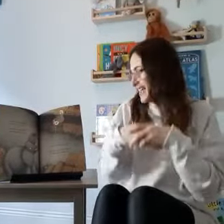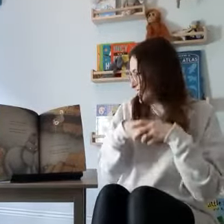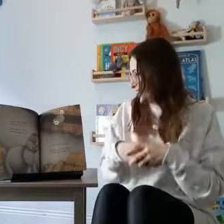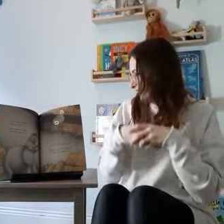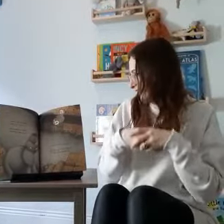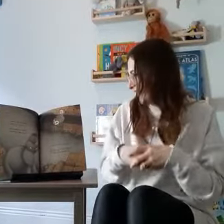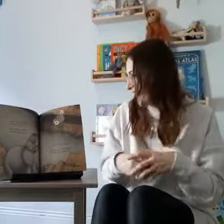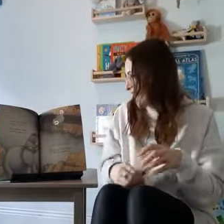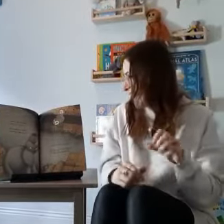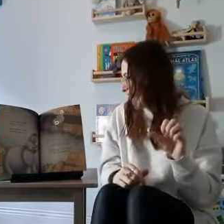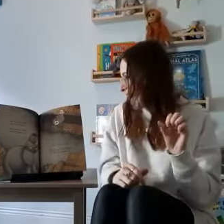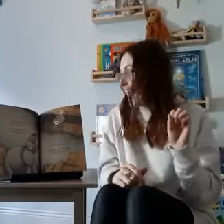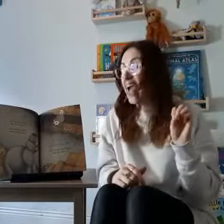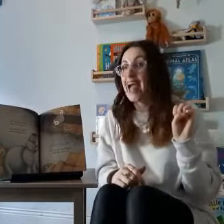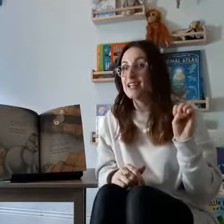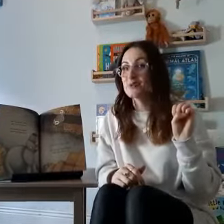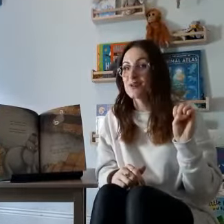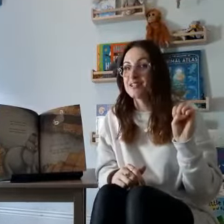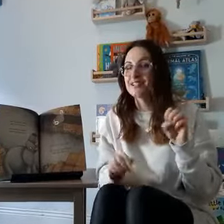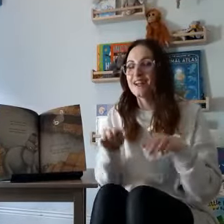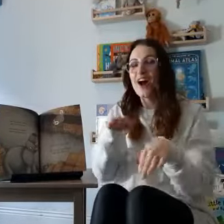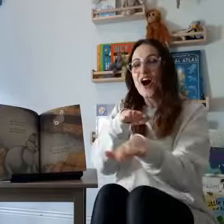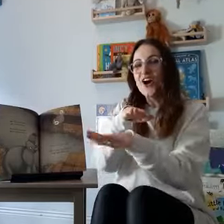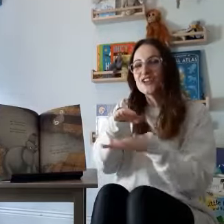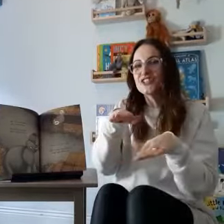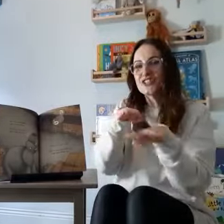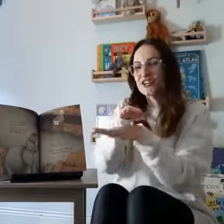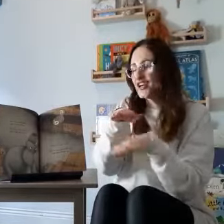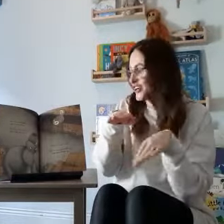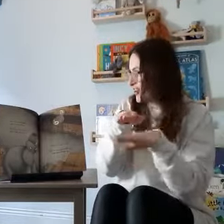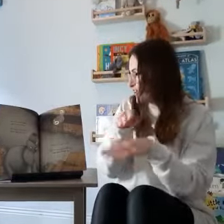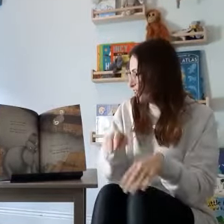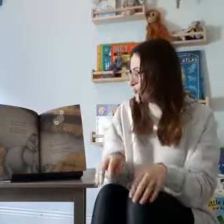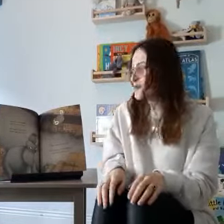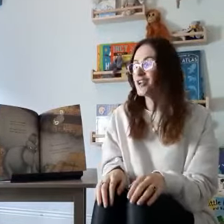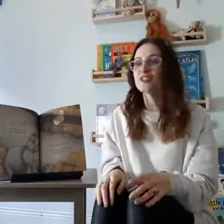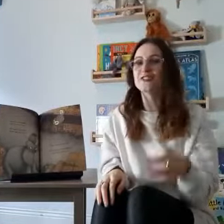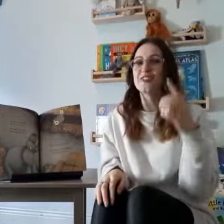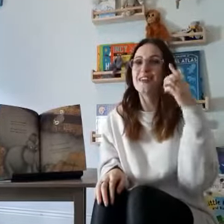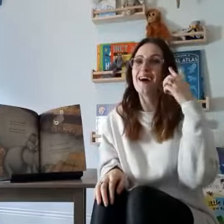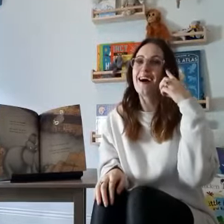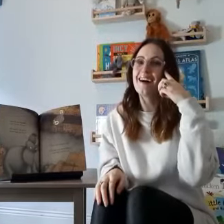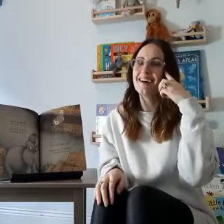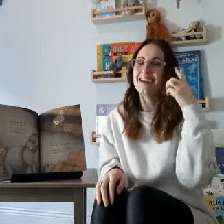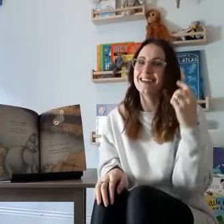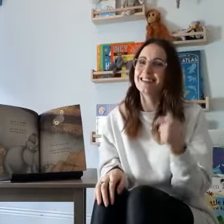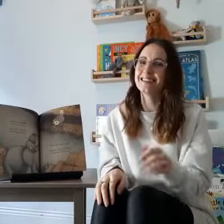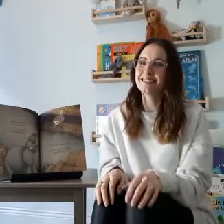friend, Edward, under her watchful eye.